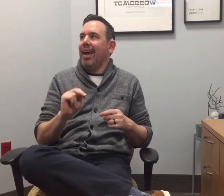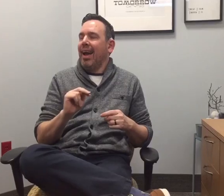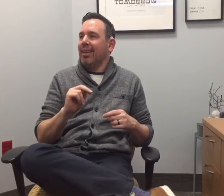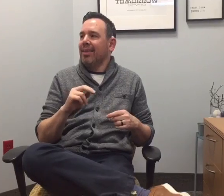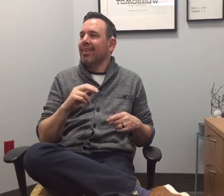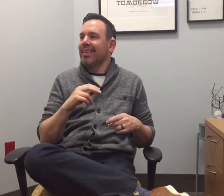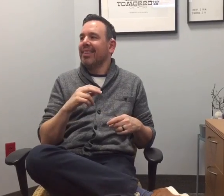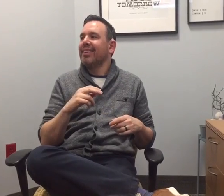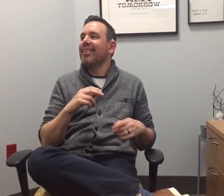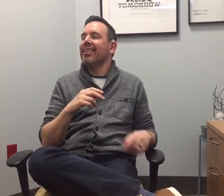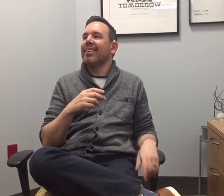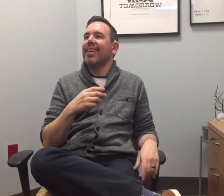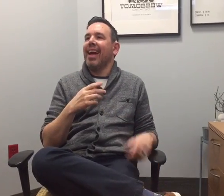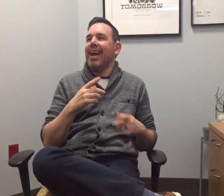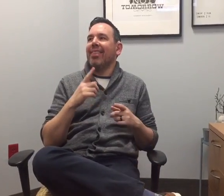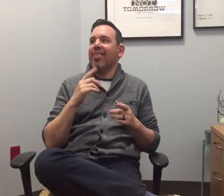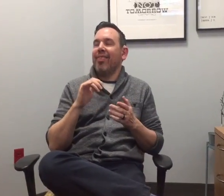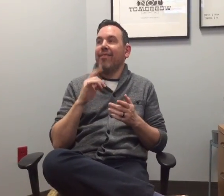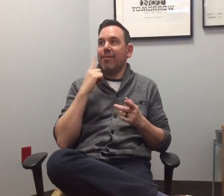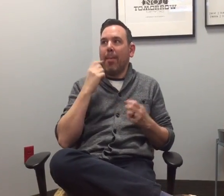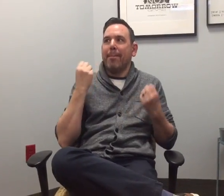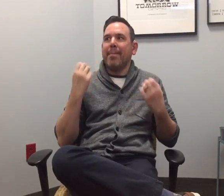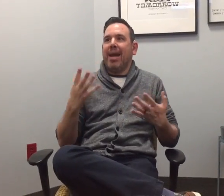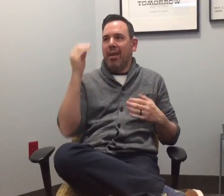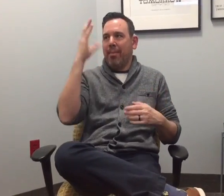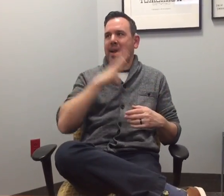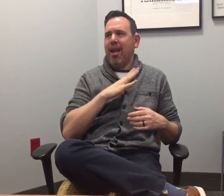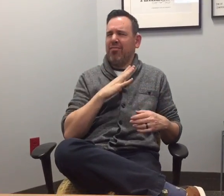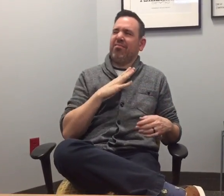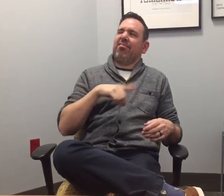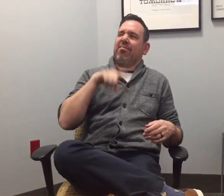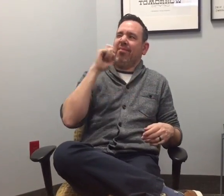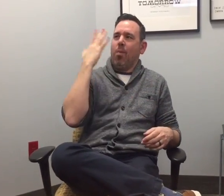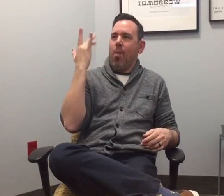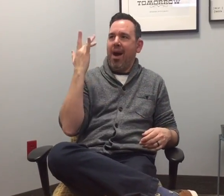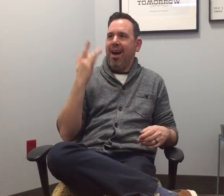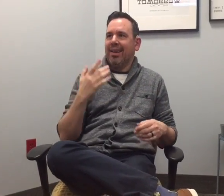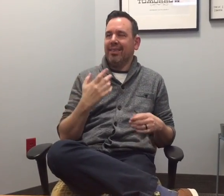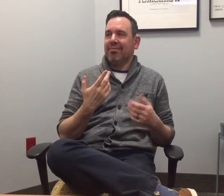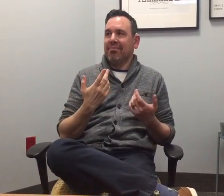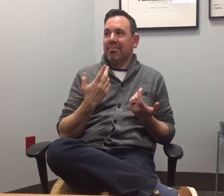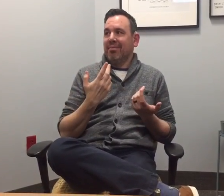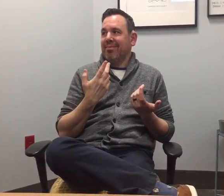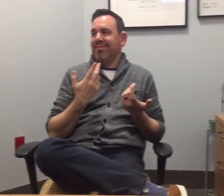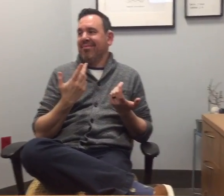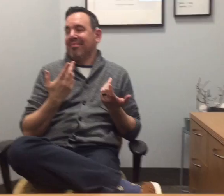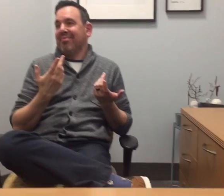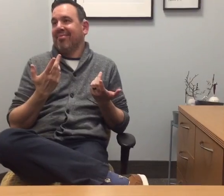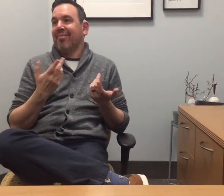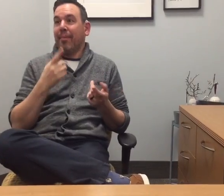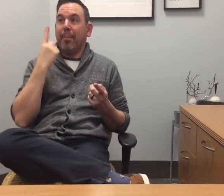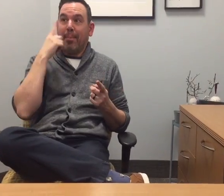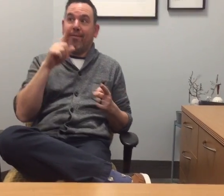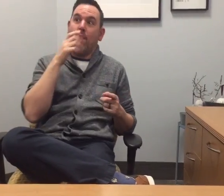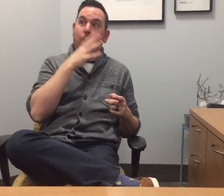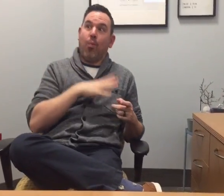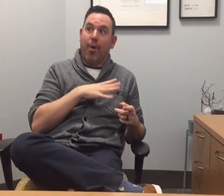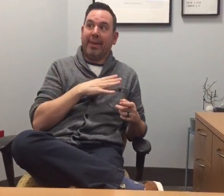I'm a big Wonder Woman fan. And for many males, they're like, why do you have Wonder Woman? Well, why are you a fan?